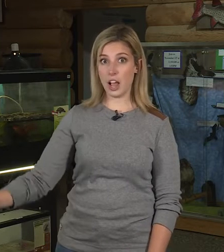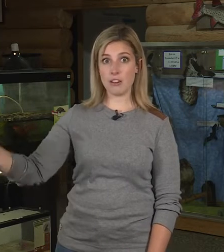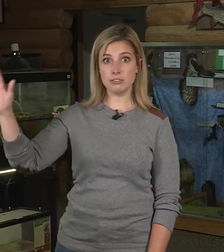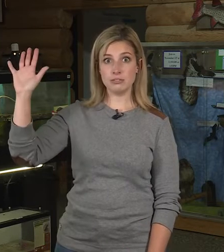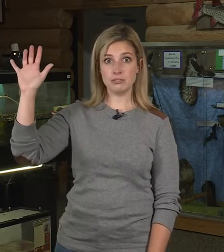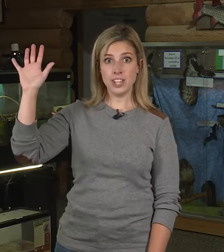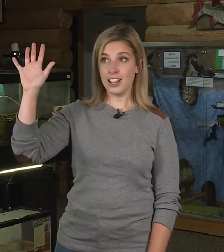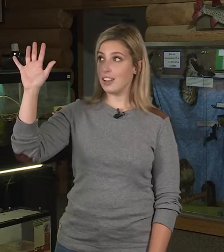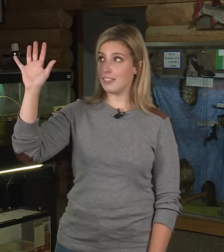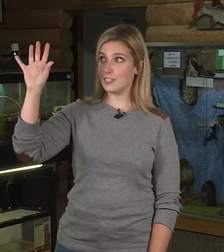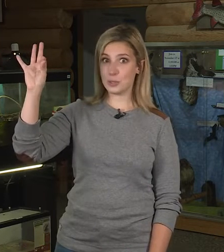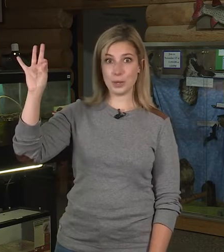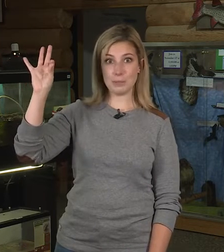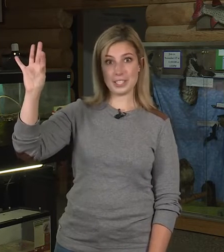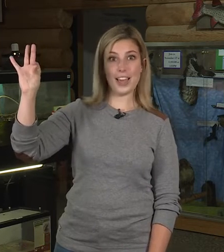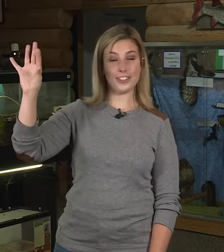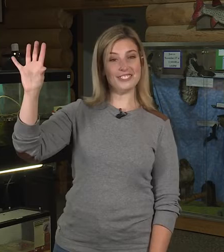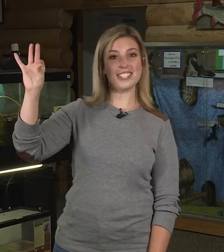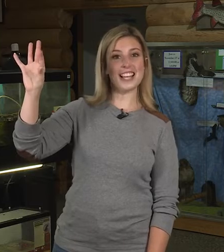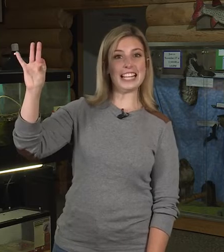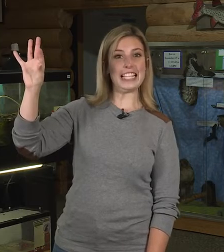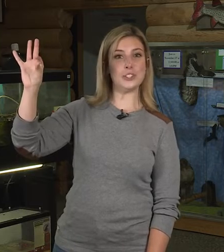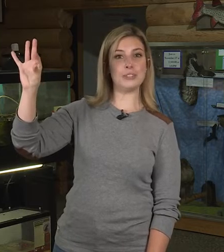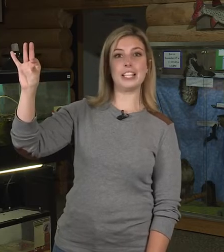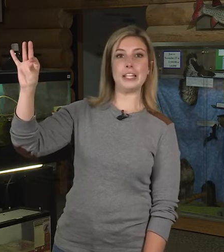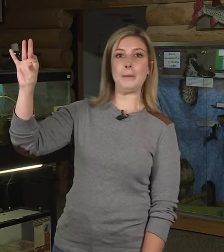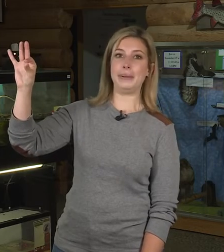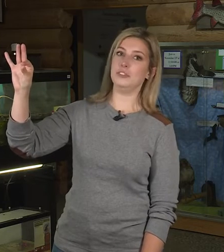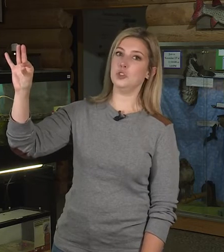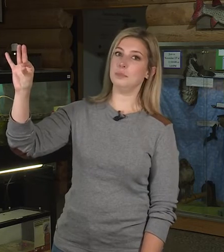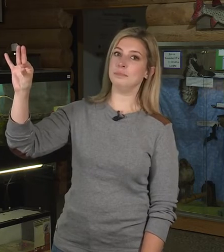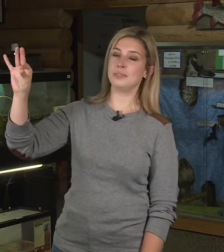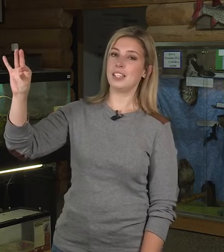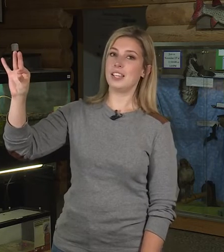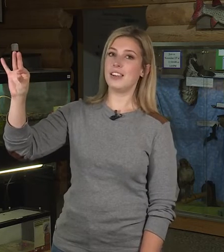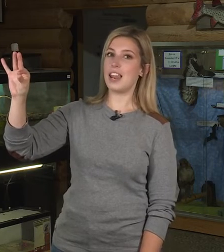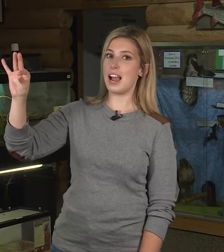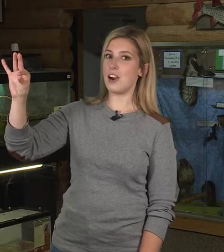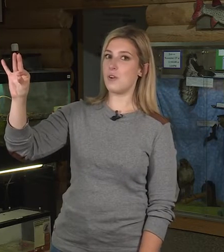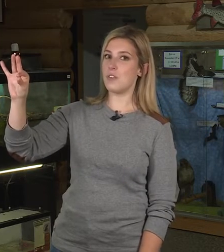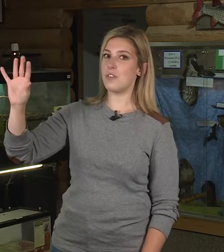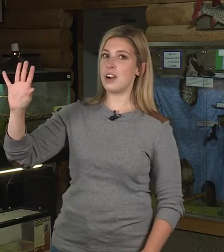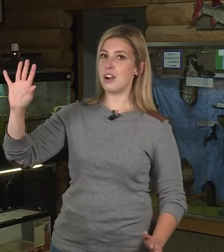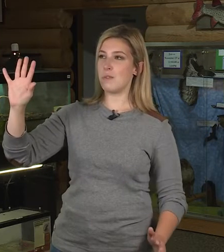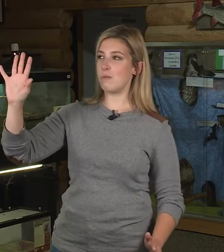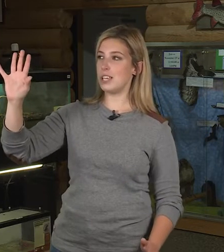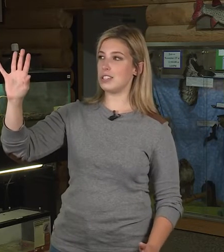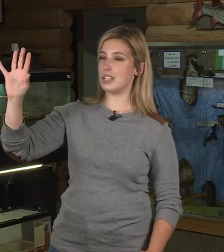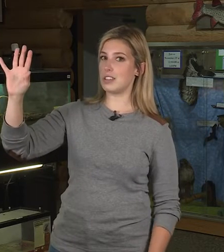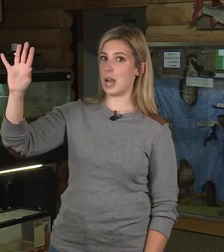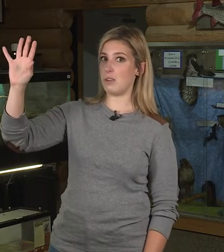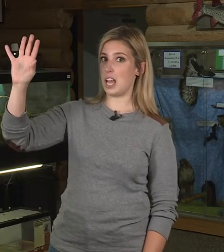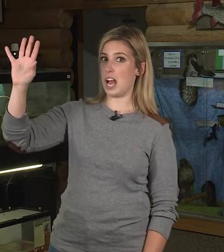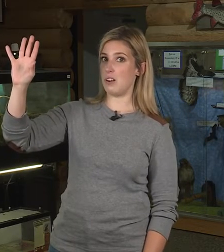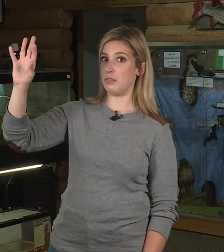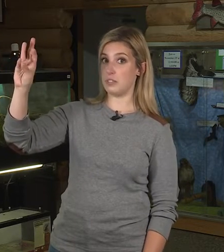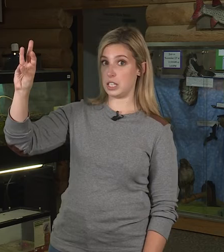go. Just put them together. It's kind of like doing a little pinch. Now, we see that we have